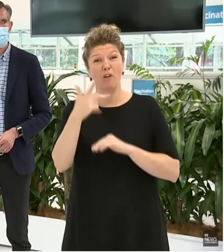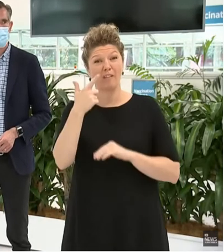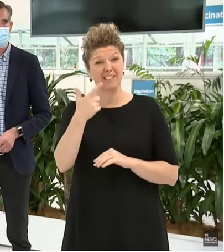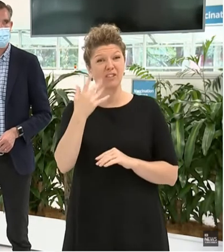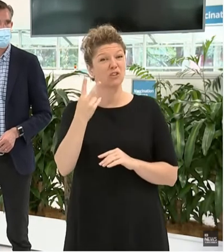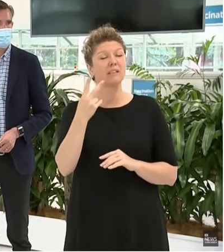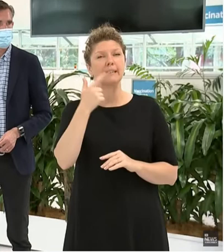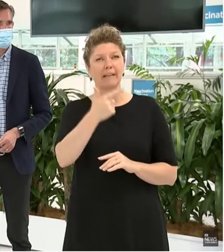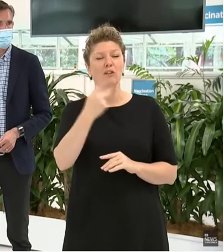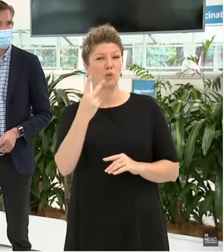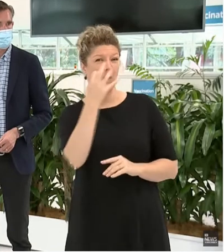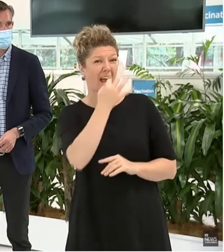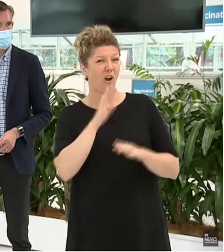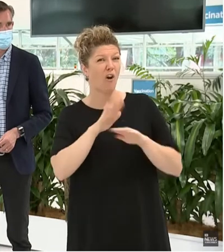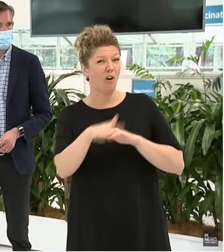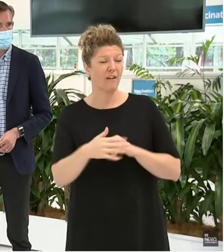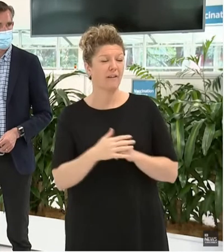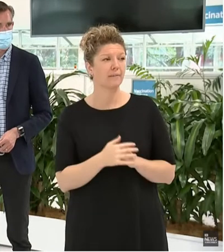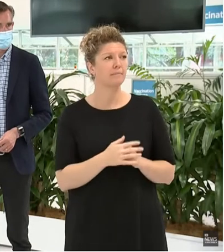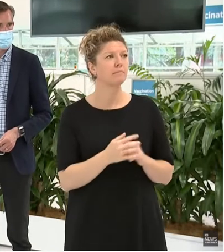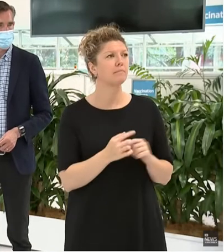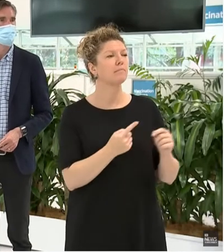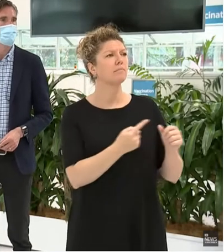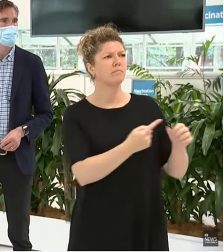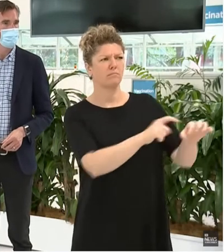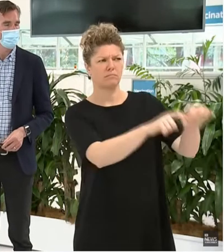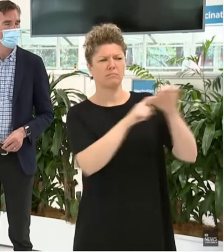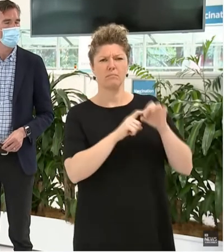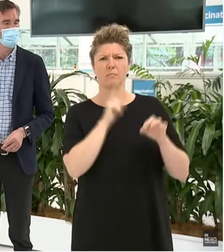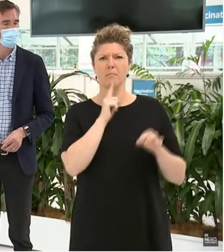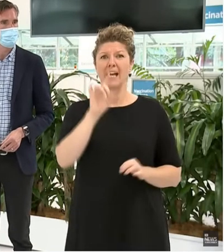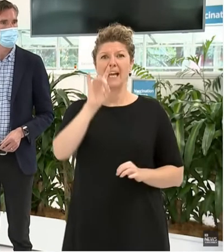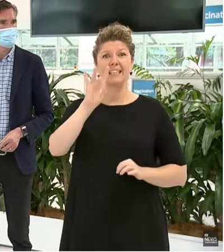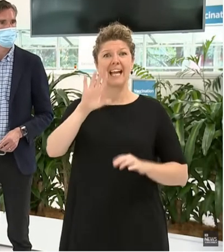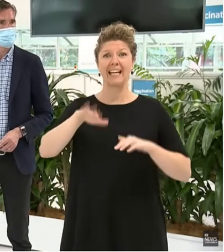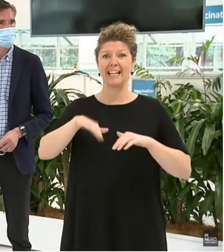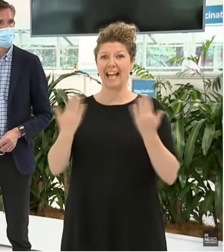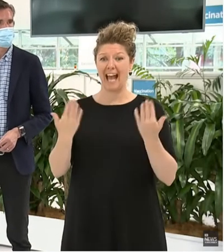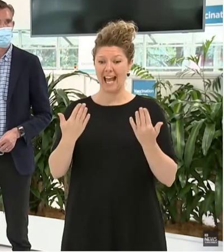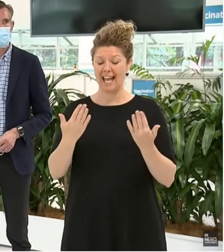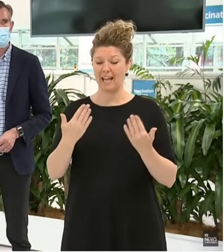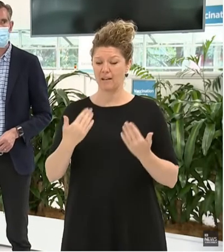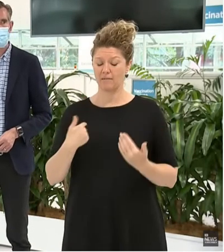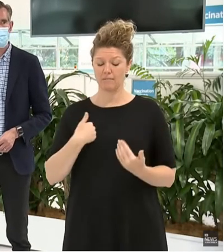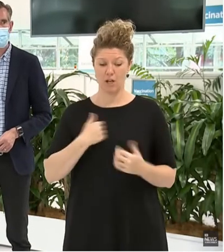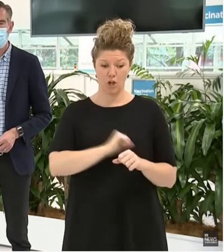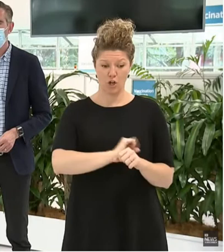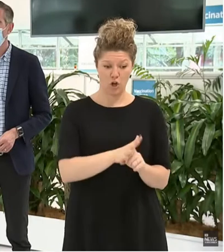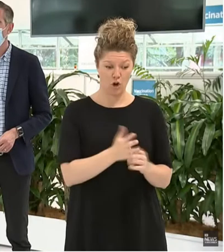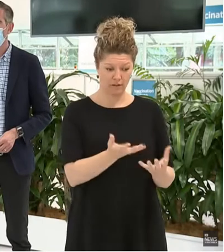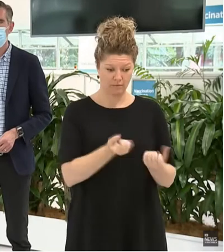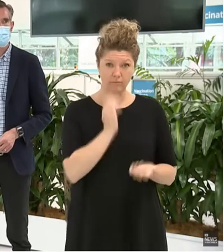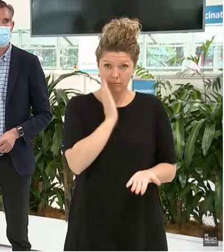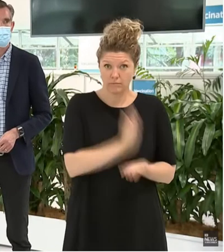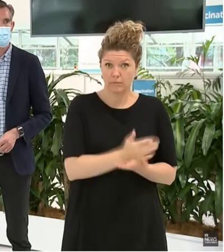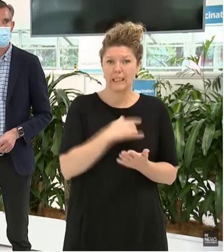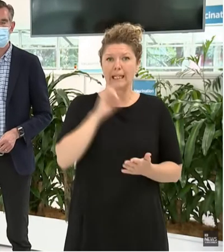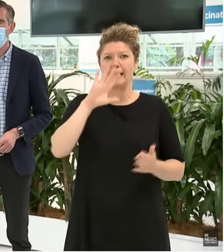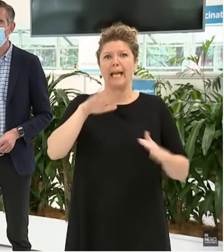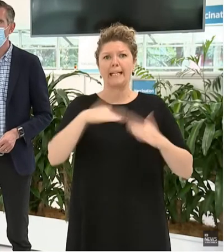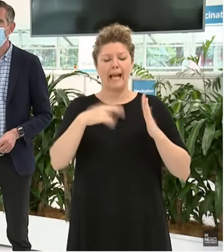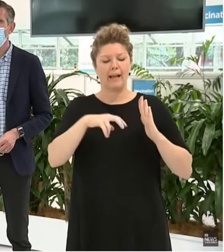72 hours. And so you said today that after 10 days you don't hear from New South Wales Health, you can just go. Is that a new development, or has that always